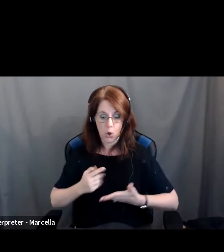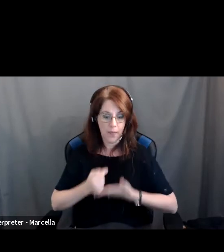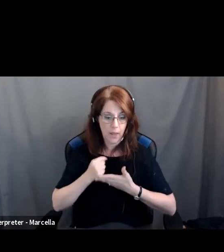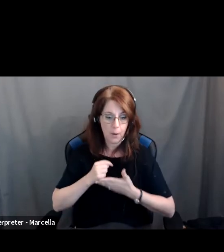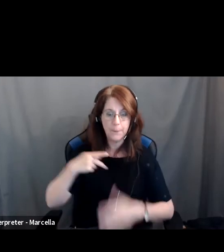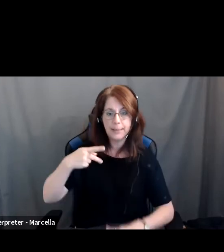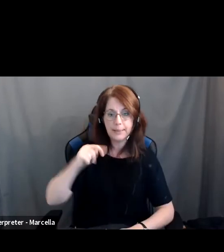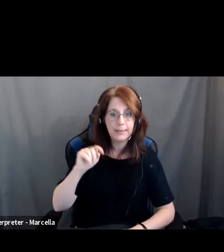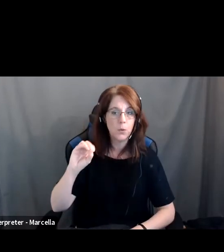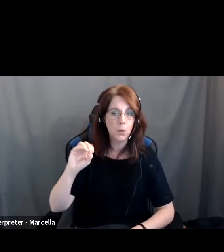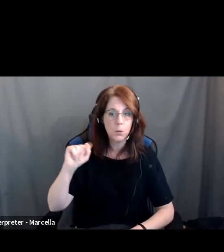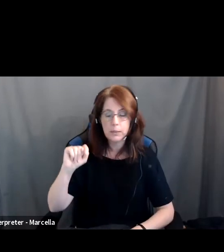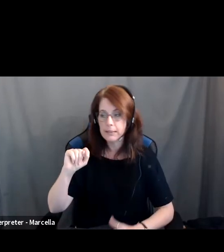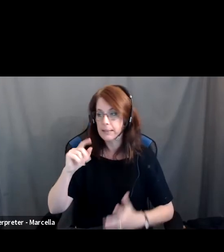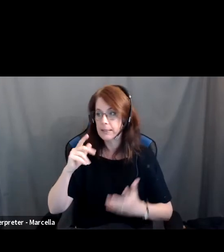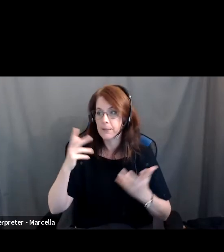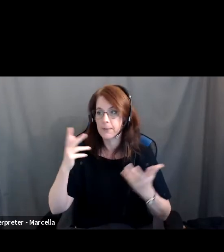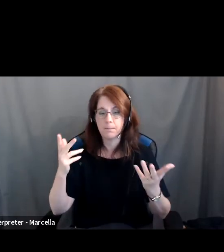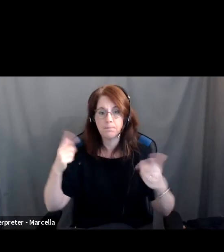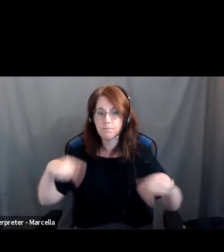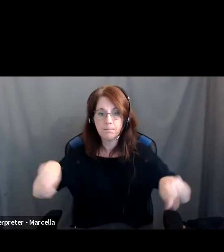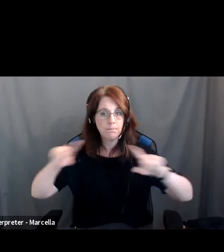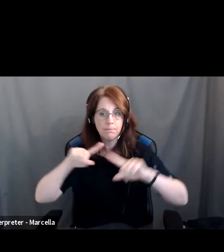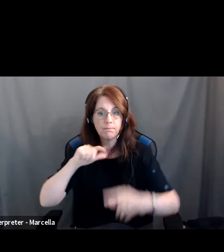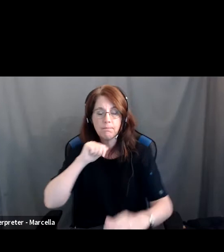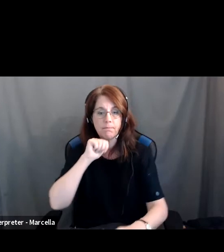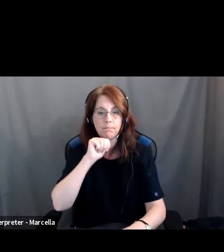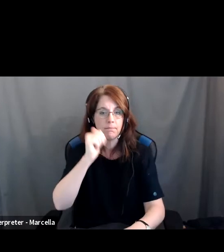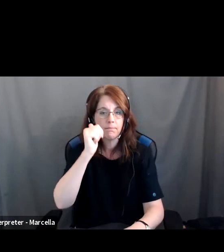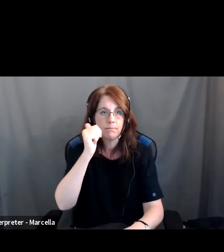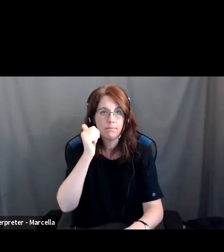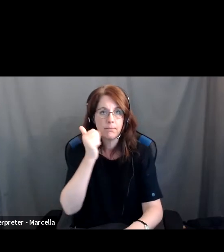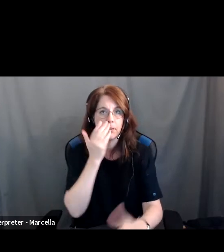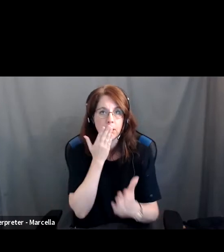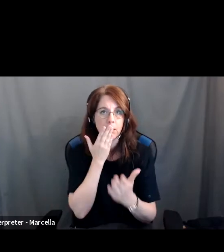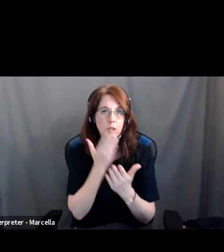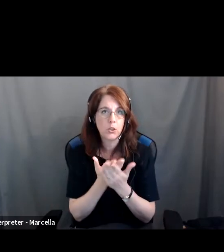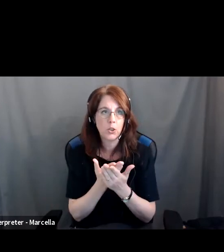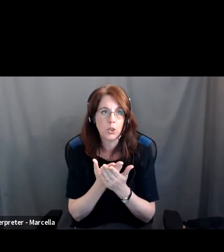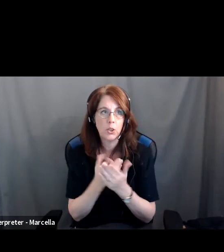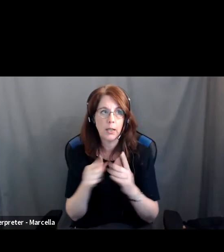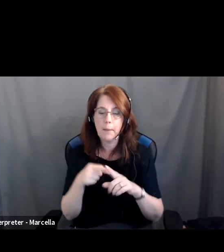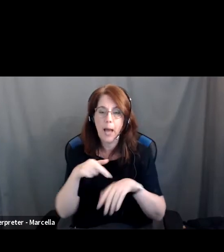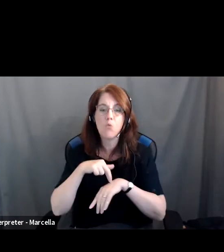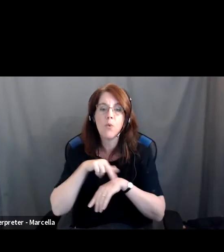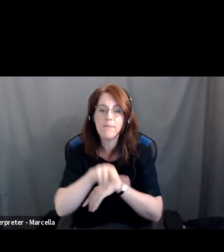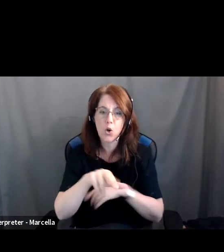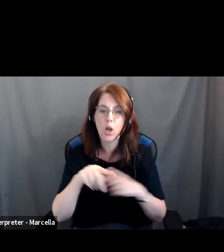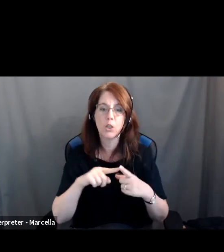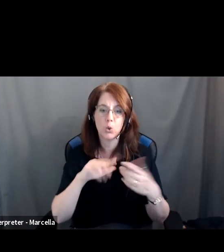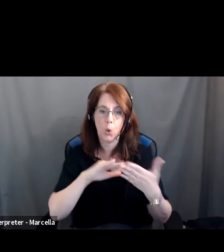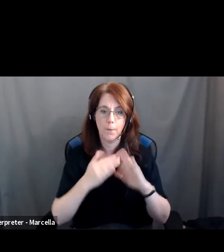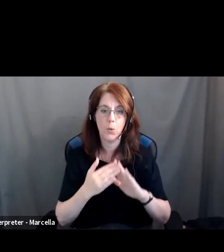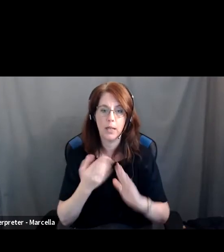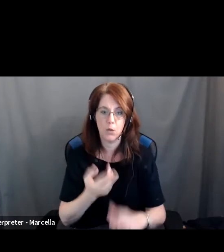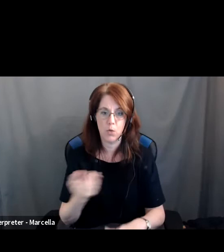OTs, aren't always very good about making referrals to community